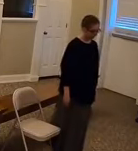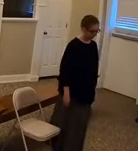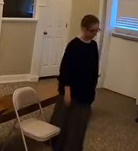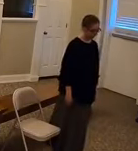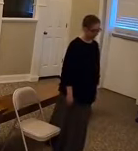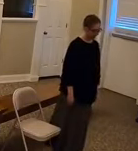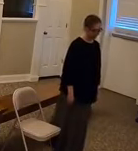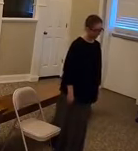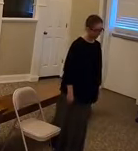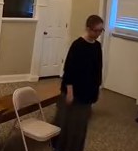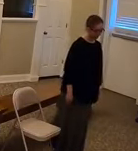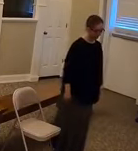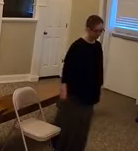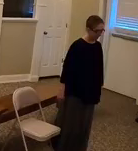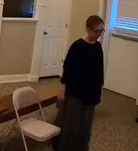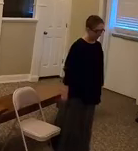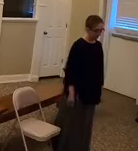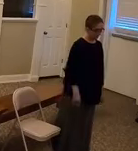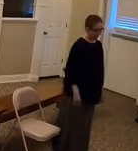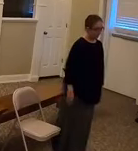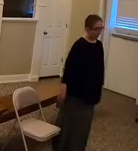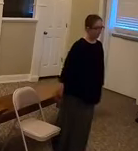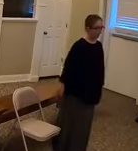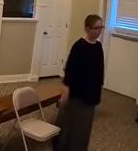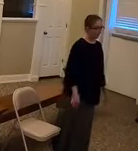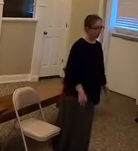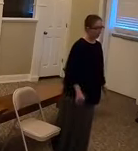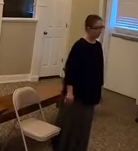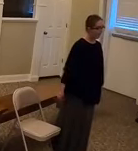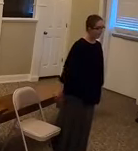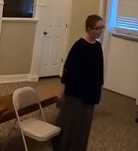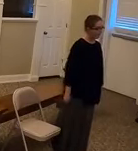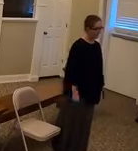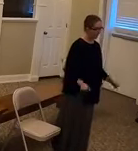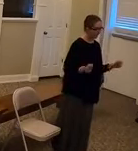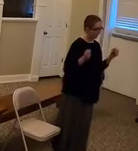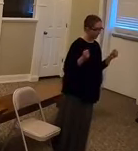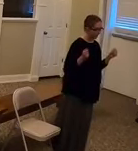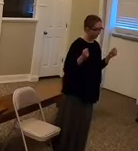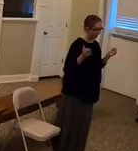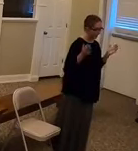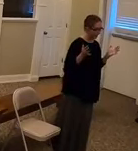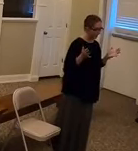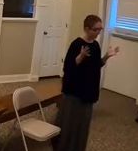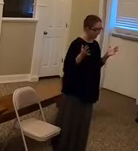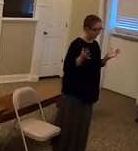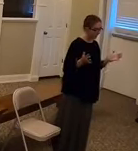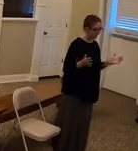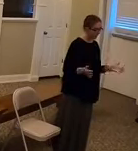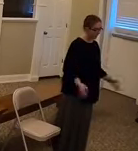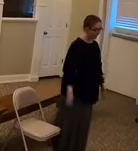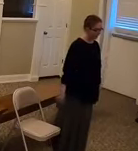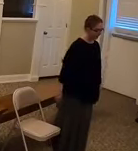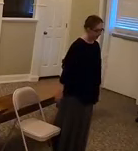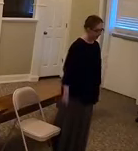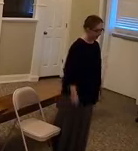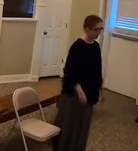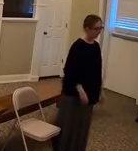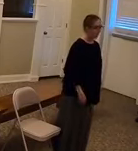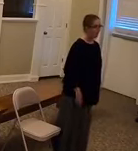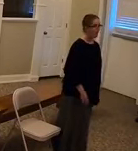of the hearers tonight, God, that you can speak to us, Lord. We give you glory and honor and praise in Jesus'